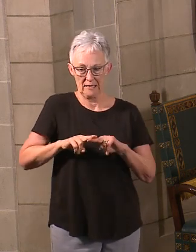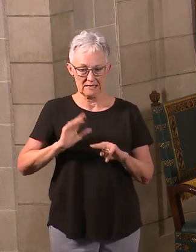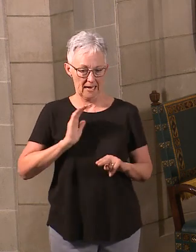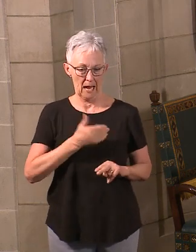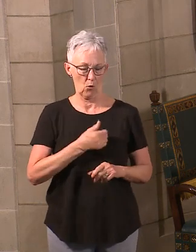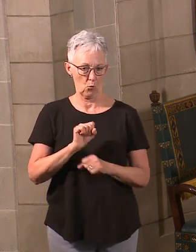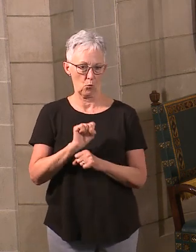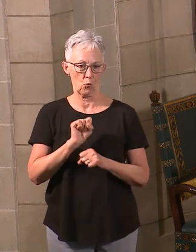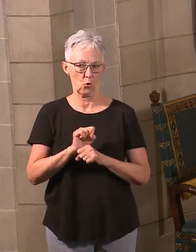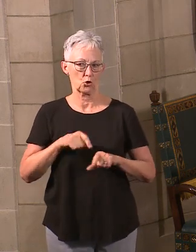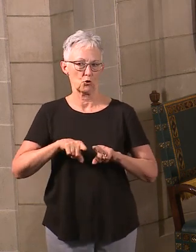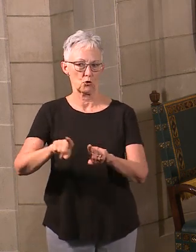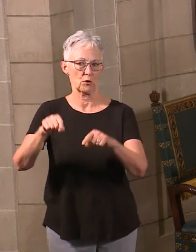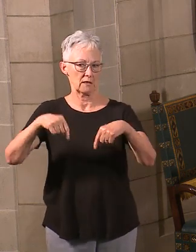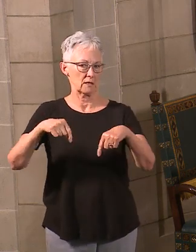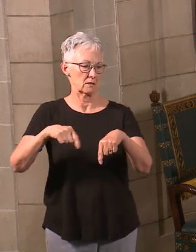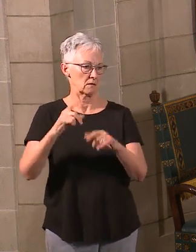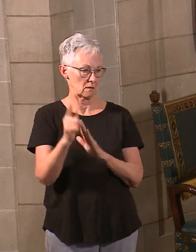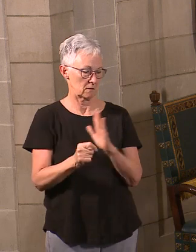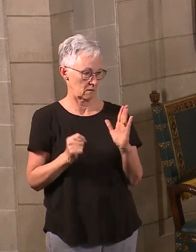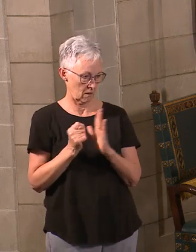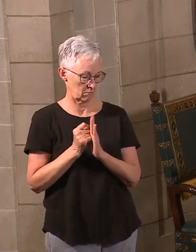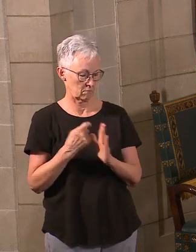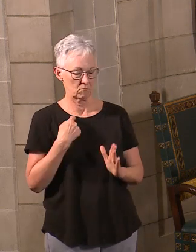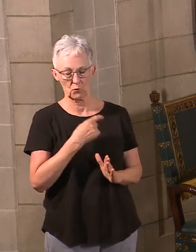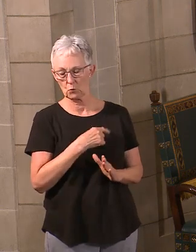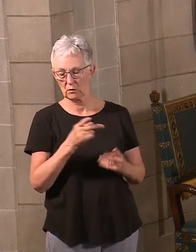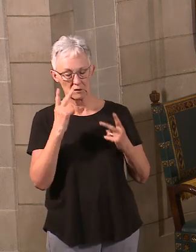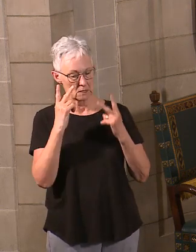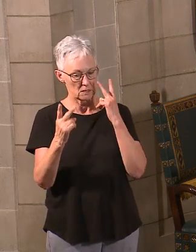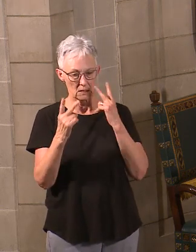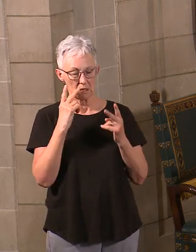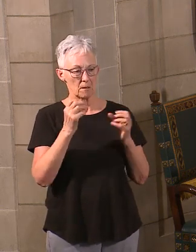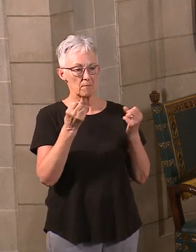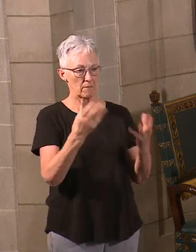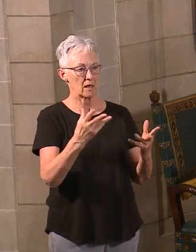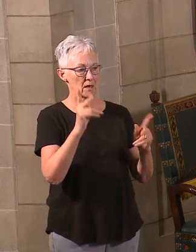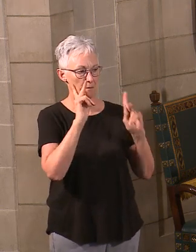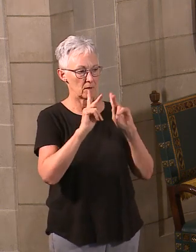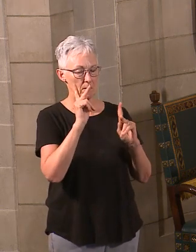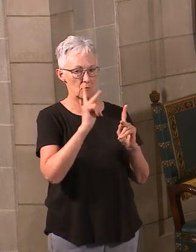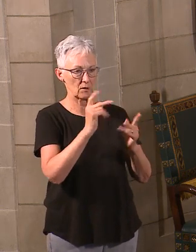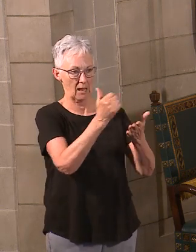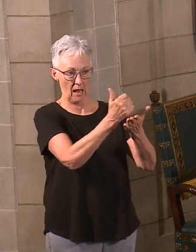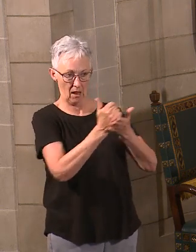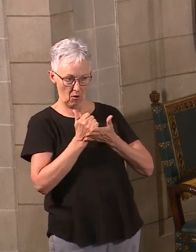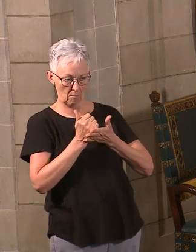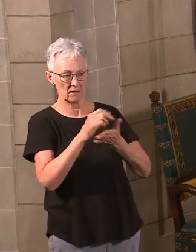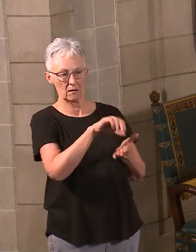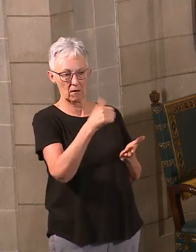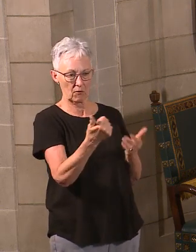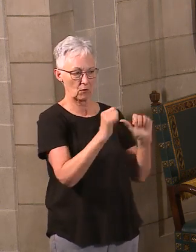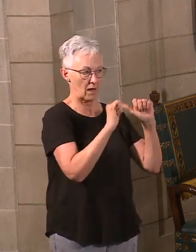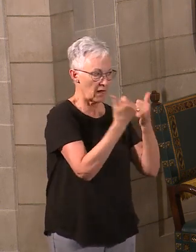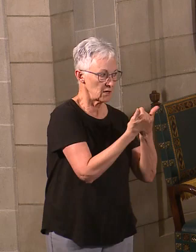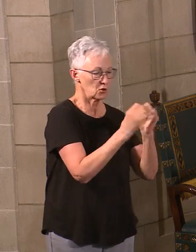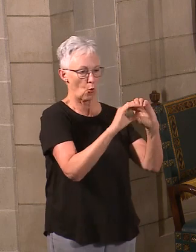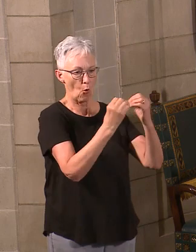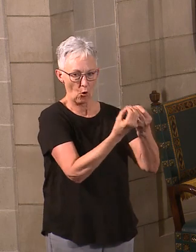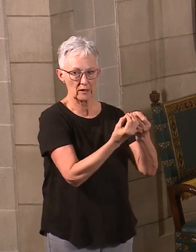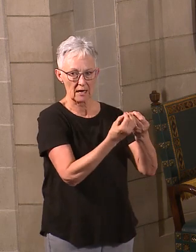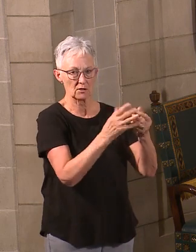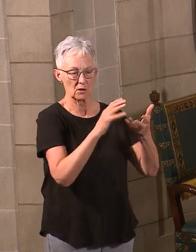Nebraska have also shared these efforts as well, and we've seen an incredible response from our community partners in addressing this need.